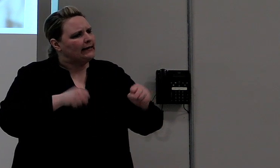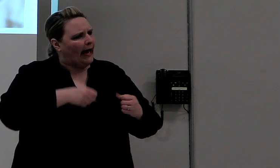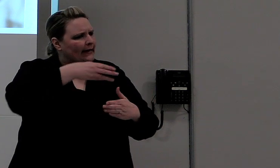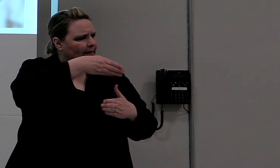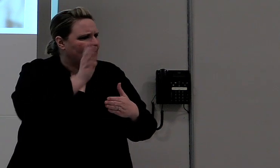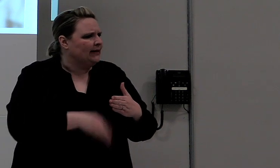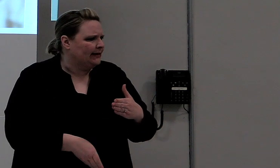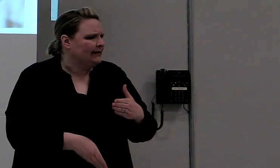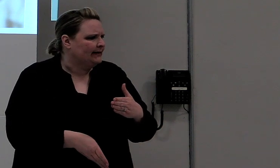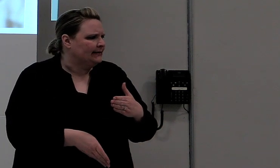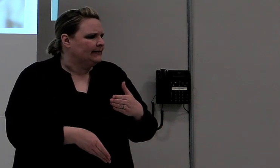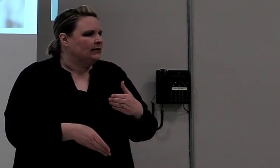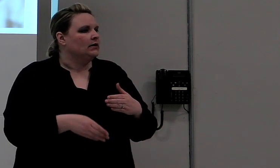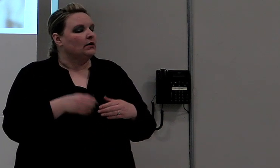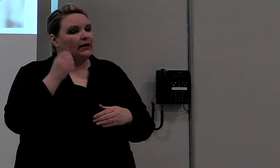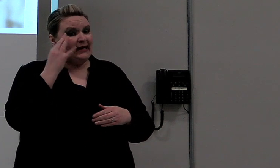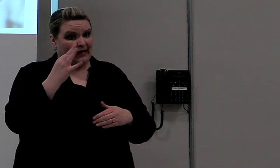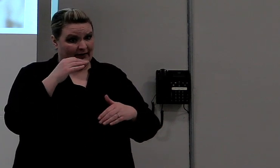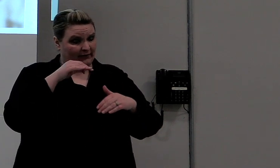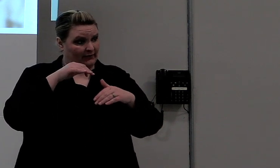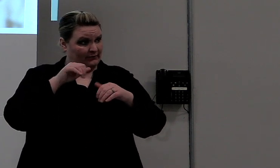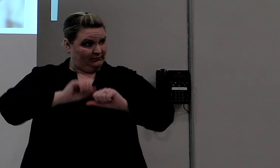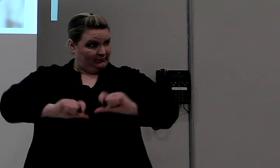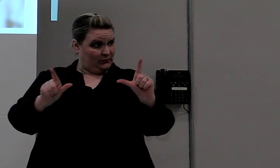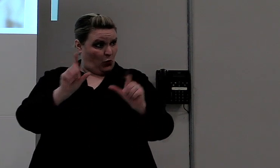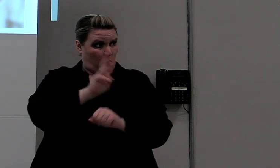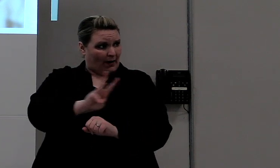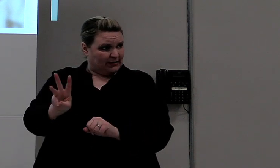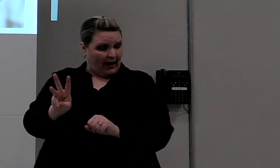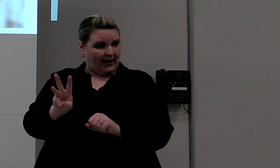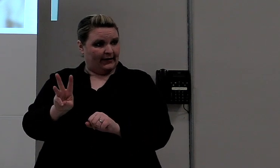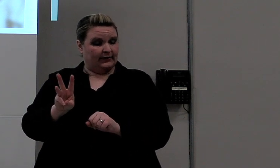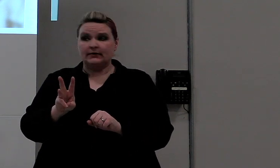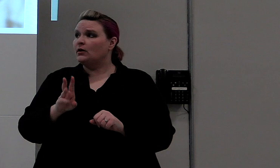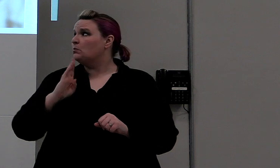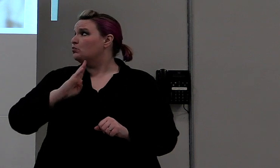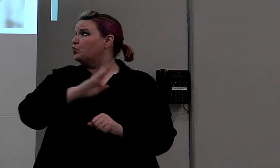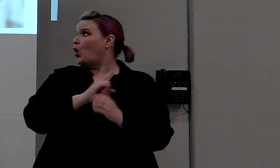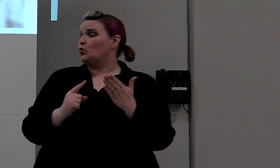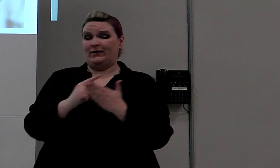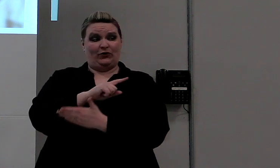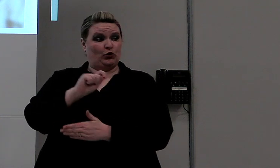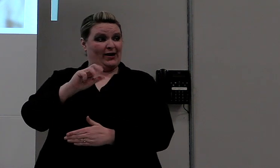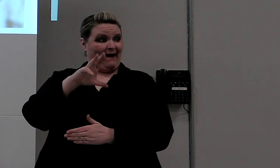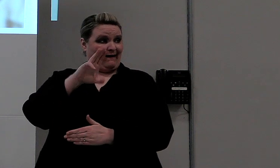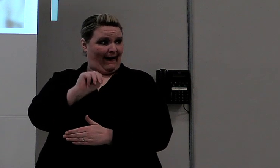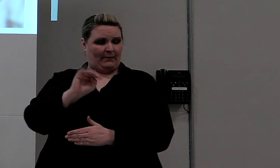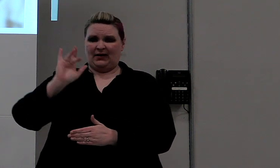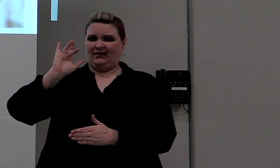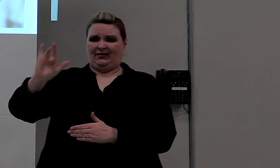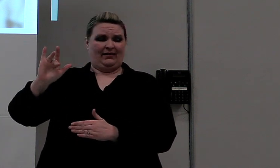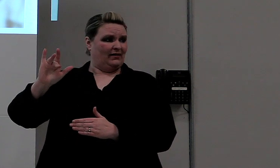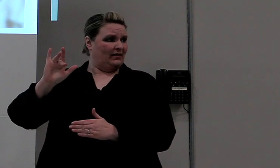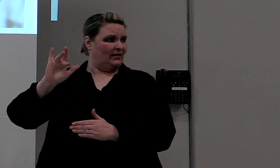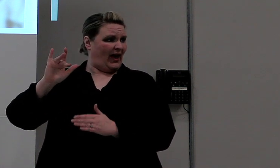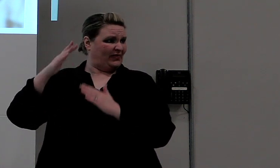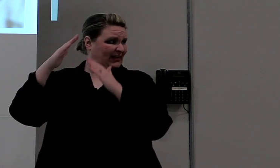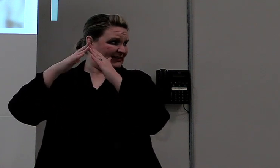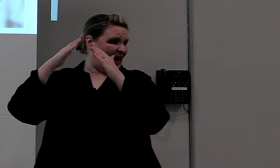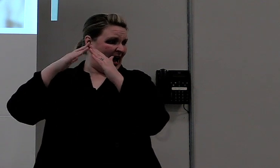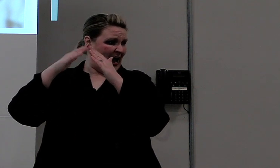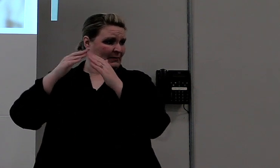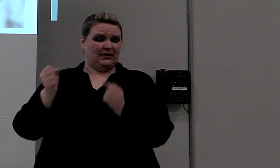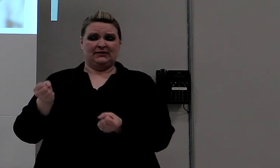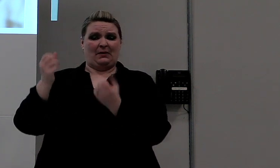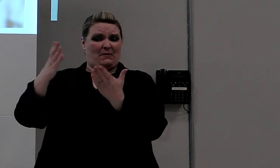done. So if you go to our website, boardofreview.com, and you hit the orange button up in the top right, Submit